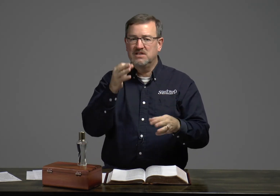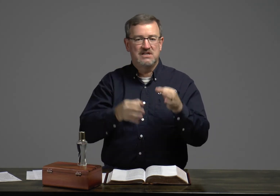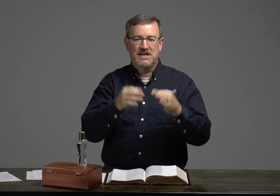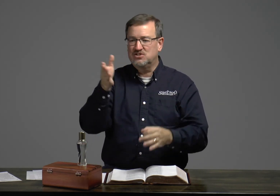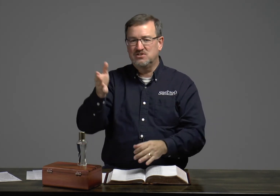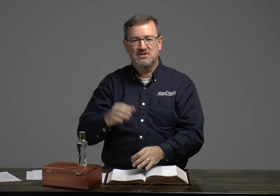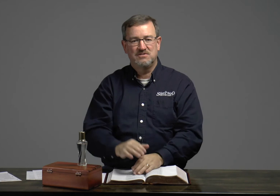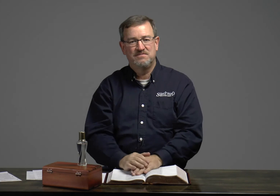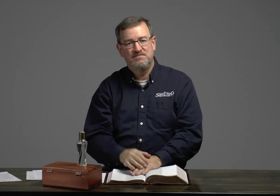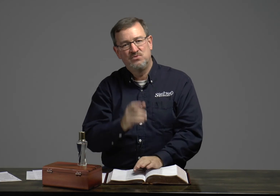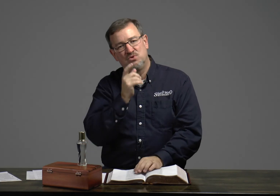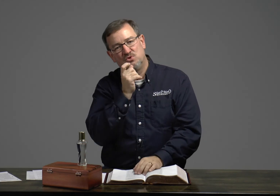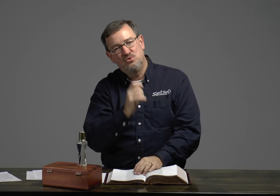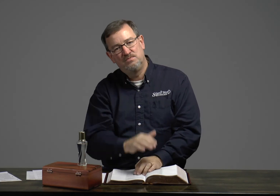did not judge her. Who?